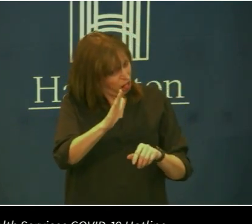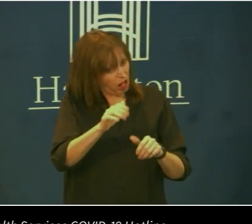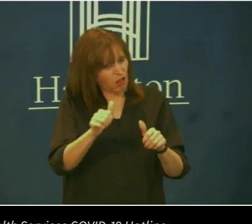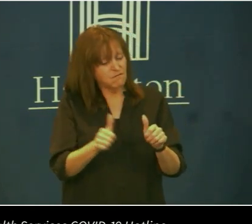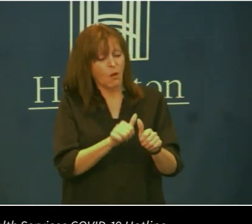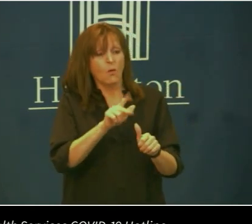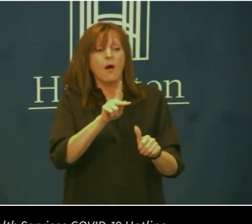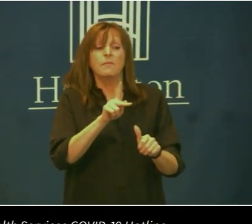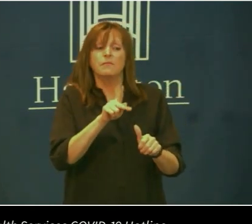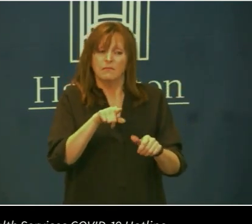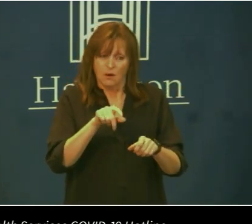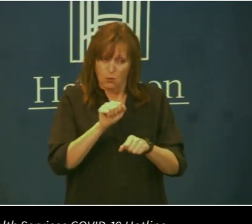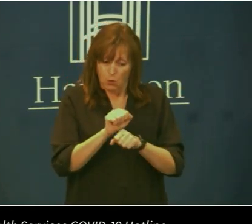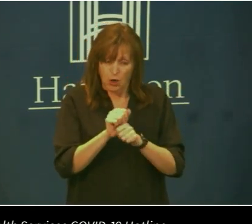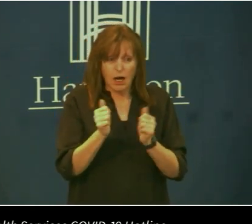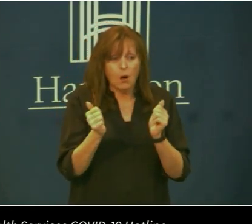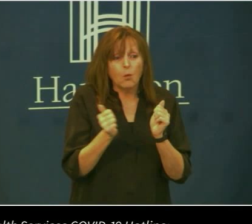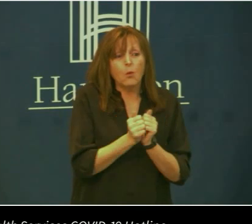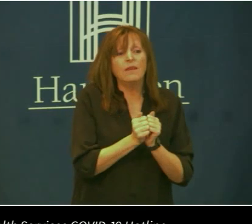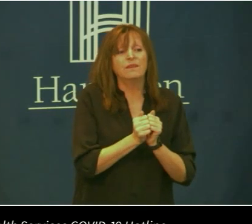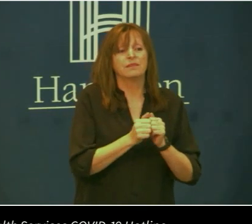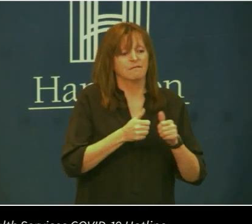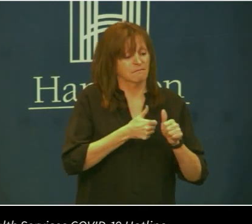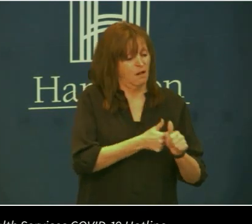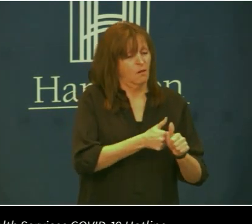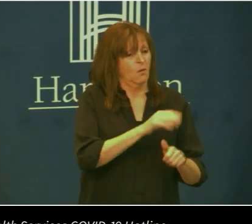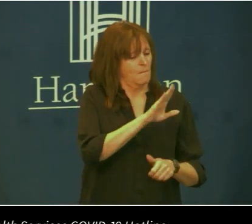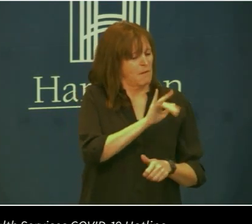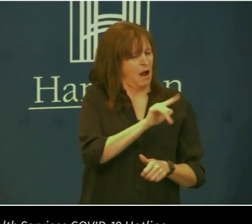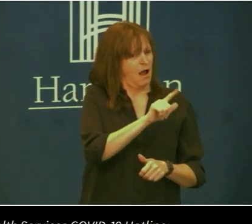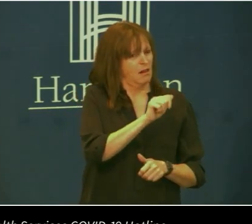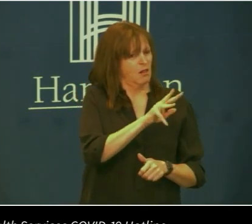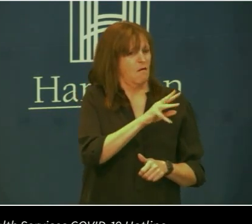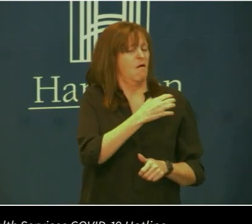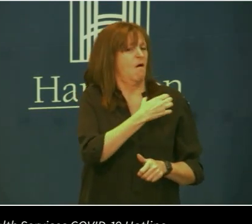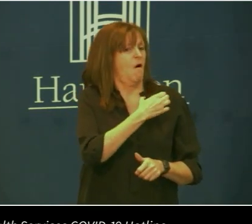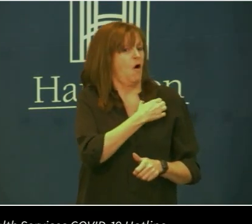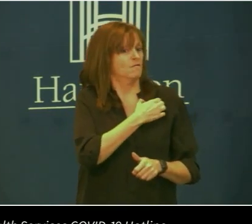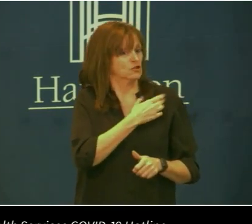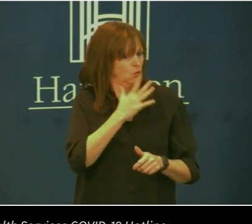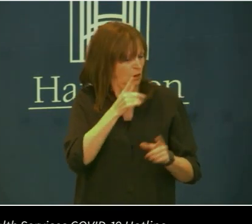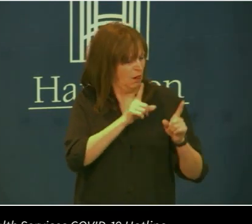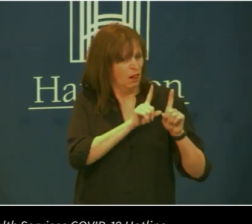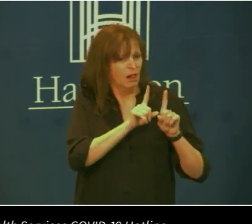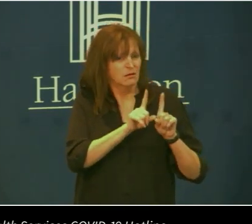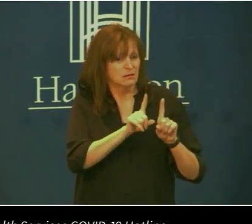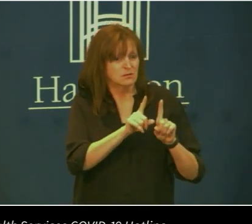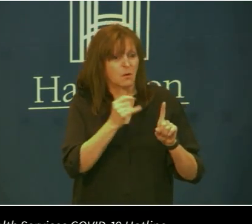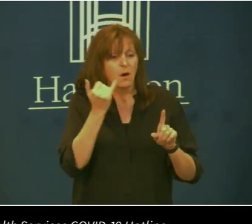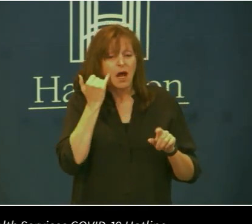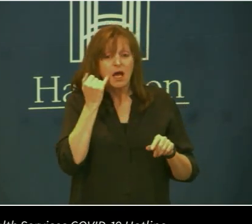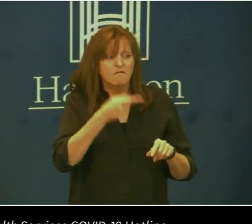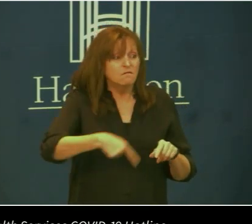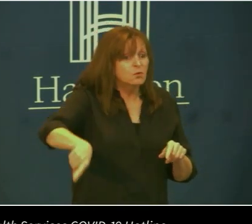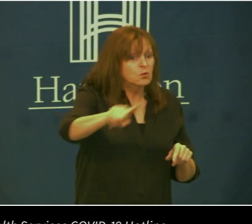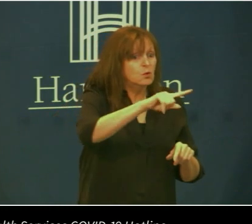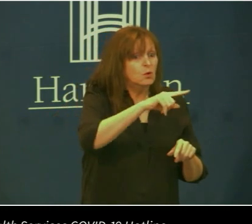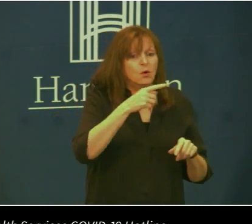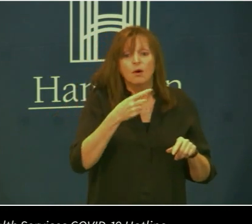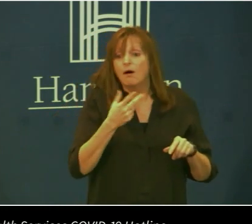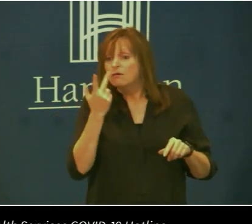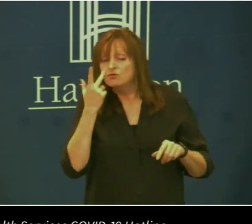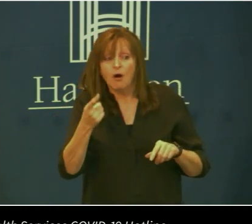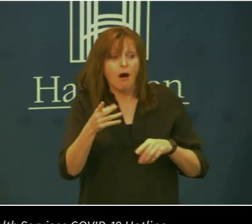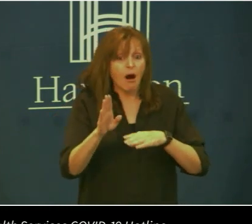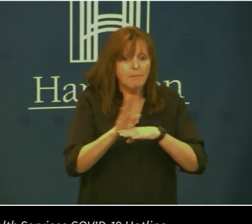as well, in terms of how they proceed. And if anyone is aware of a business that is operating that should not be, they could